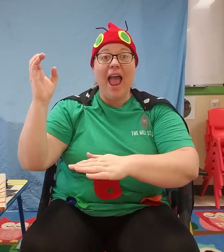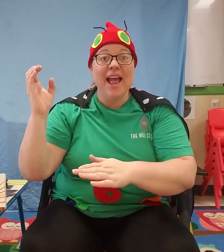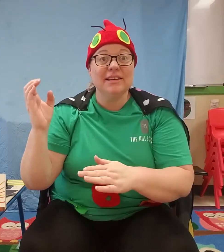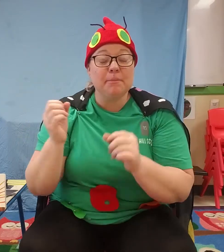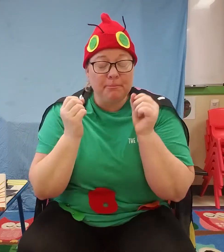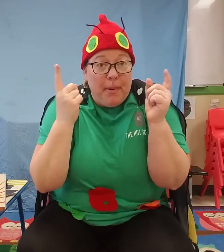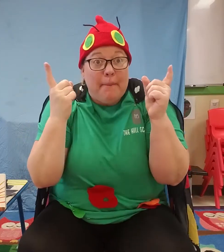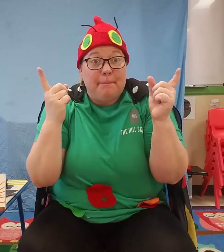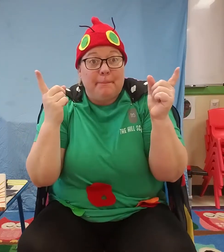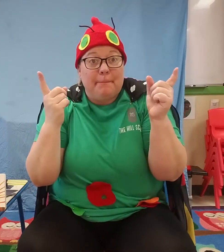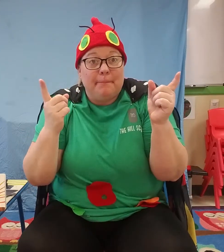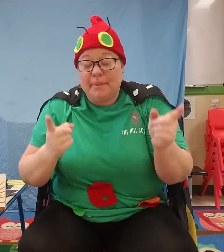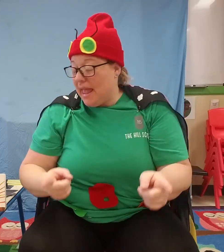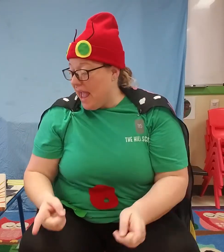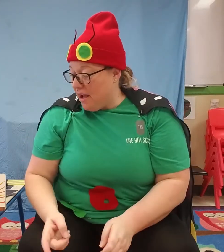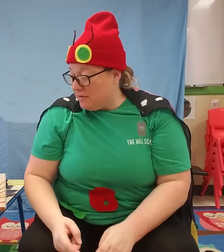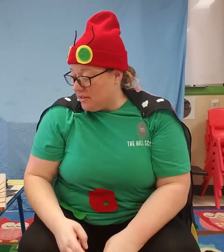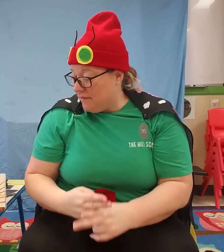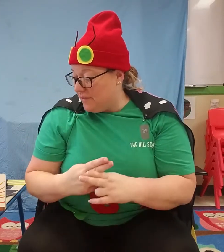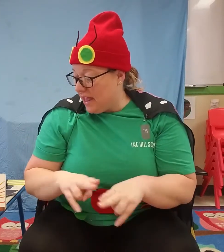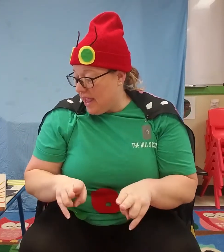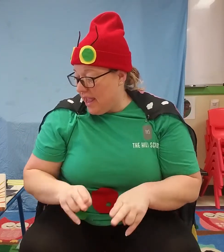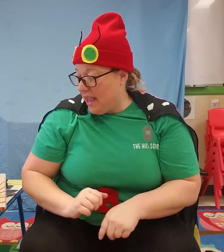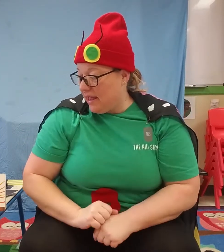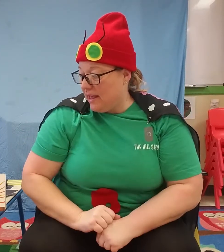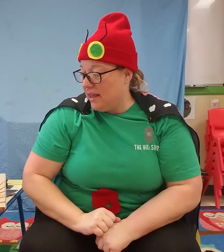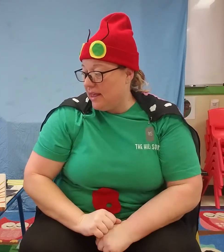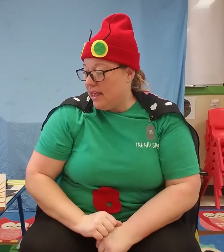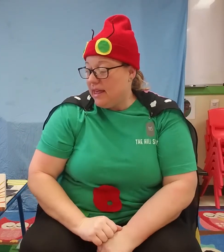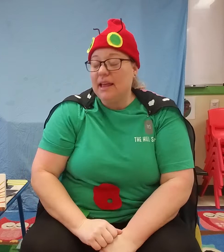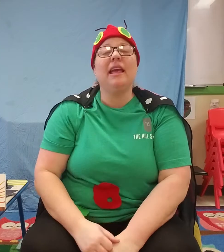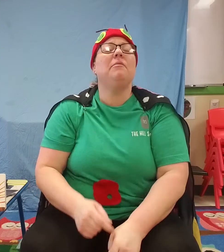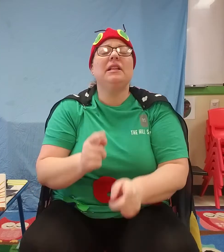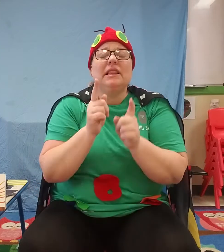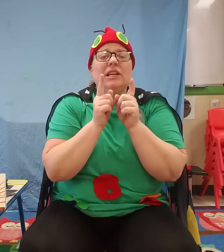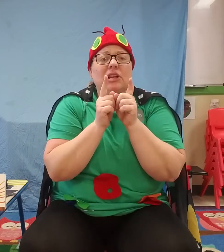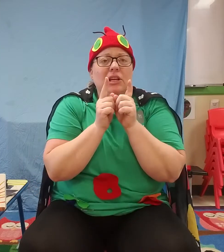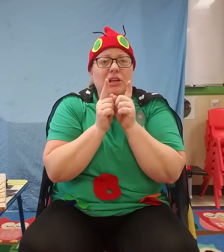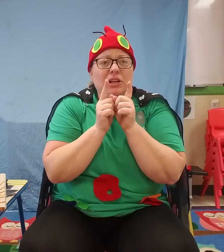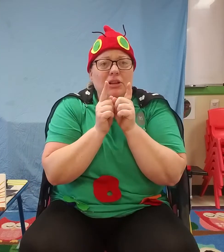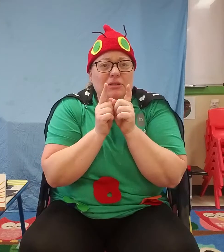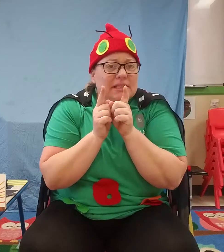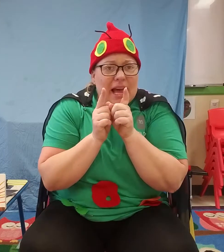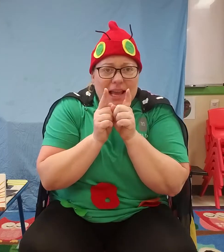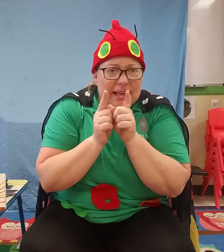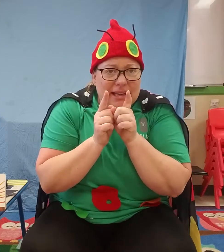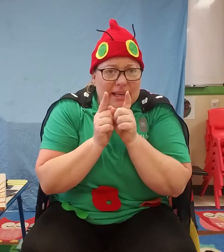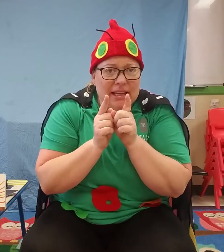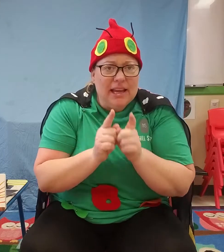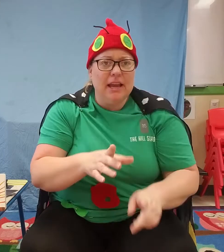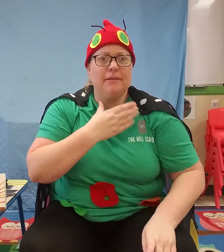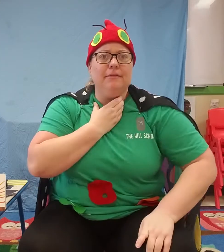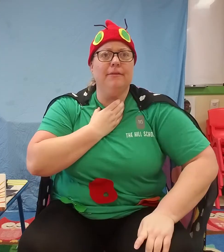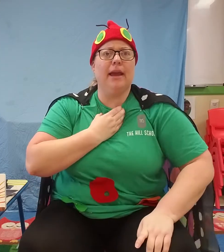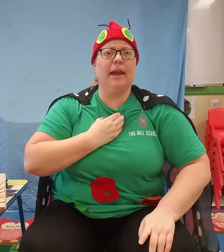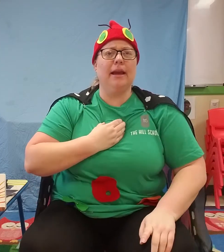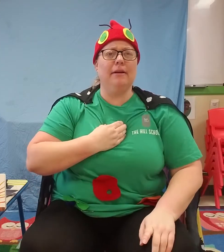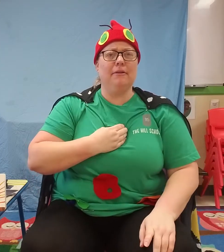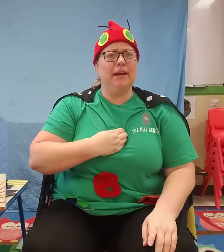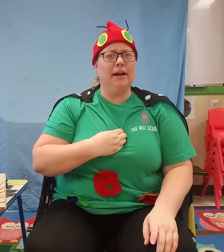and pop, out of the egg came a little tiny and very